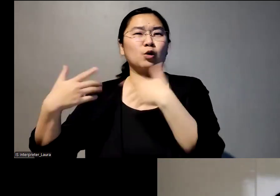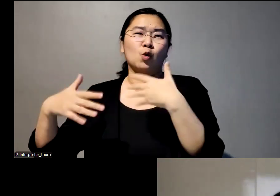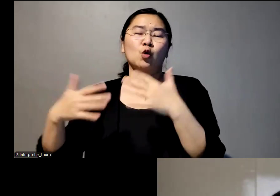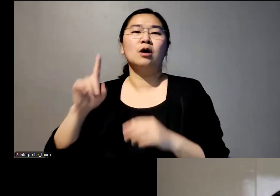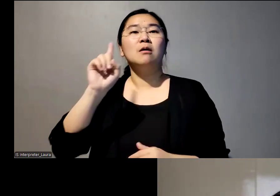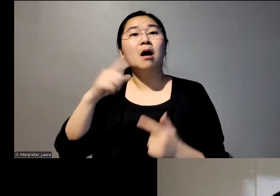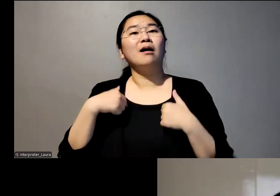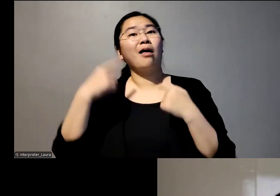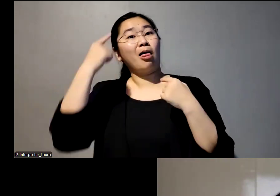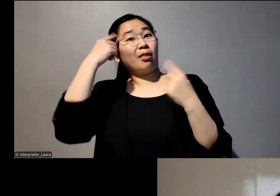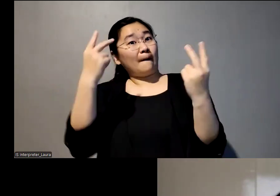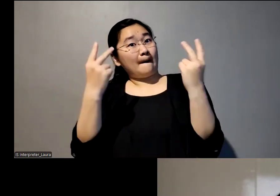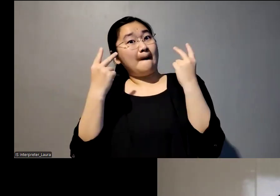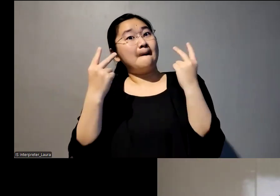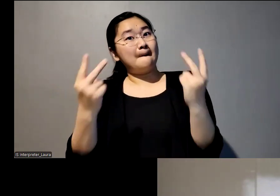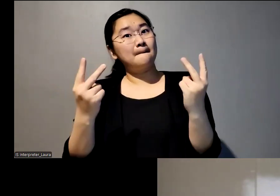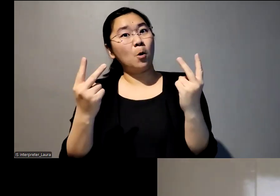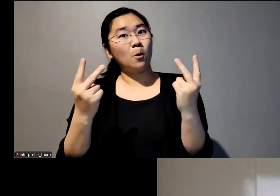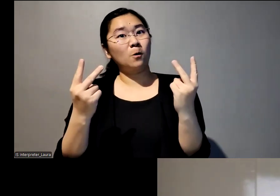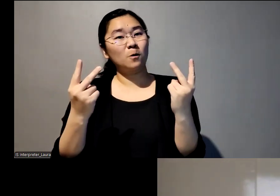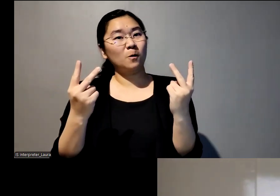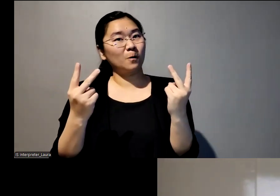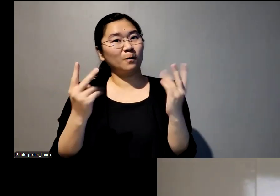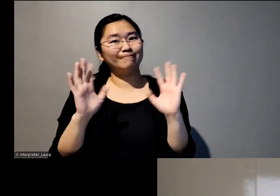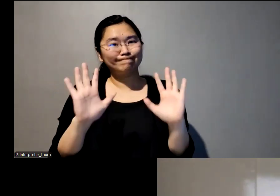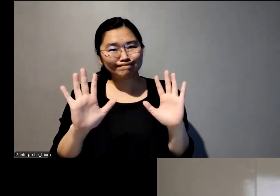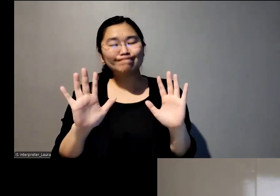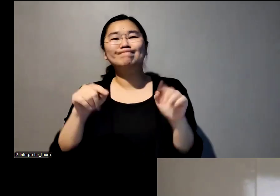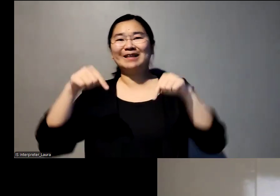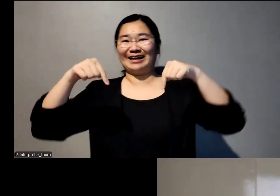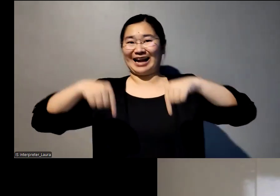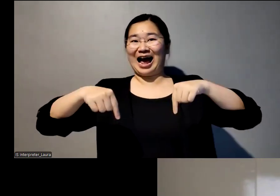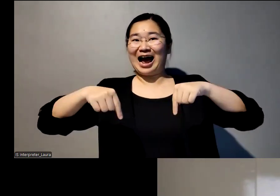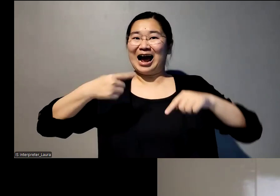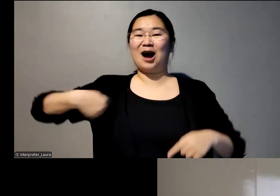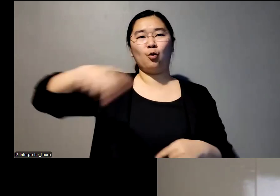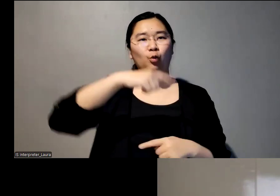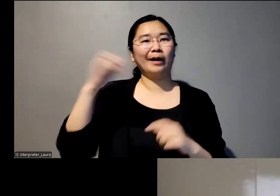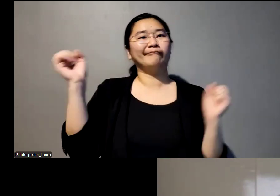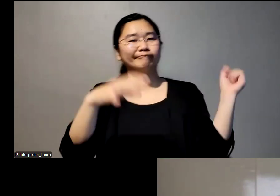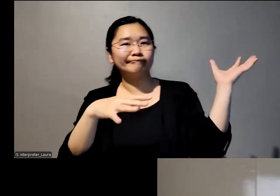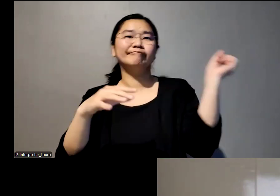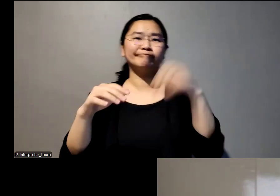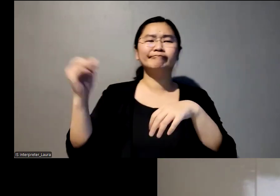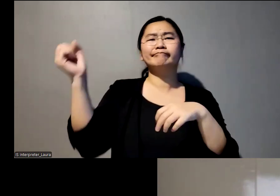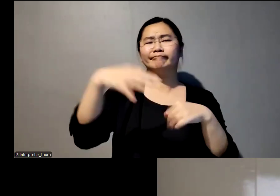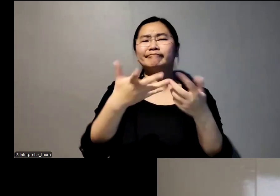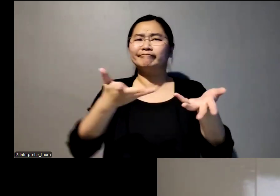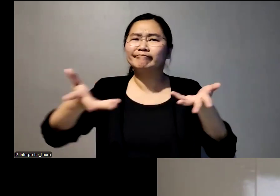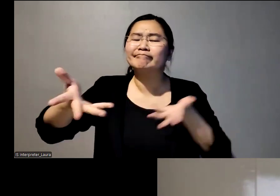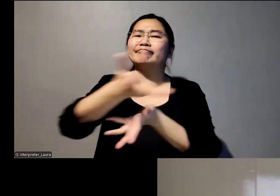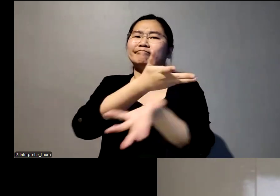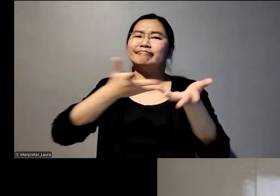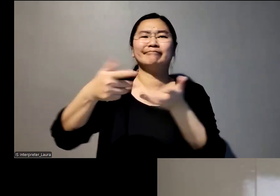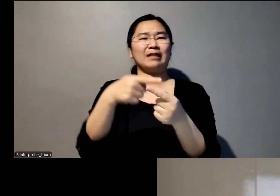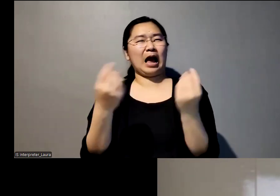funding. For those of you who'd like to read more about this, there are resources on the website of the GLAD network. My colleague Elena here